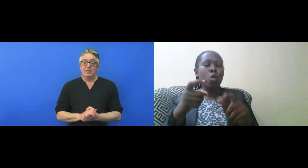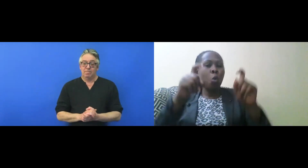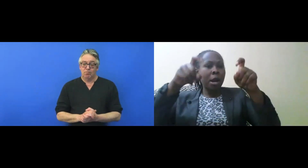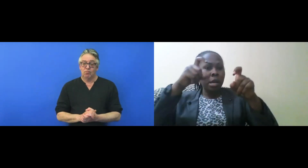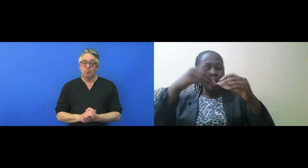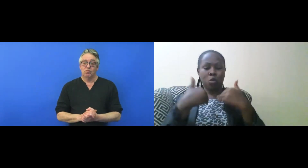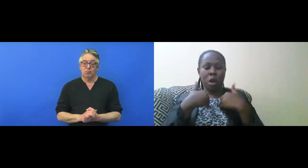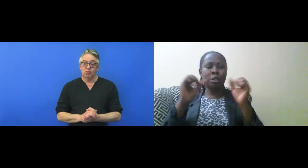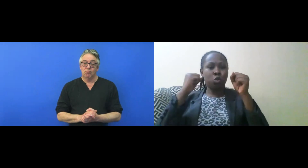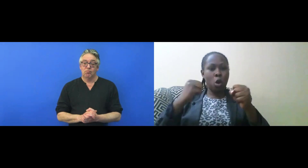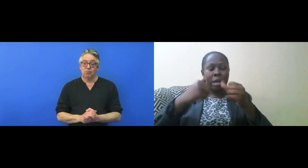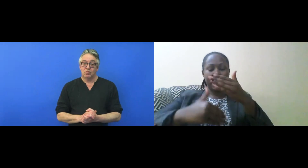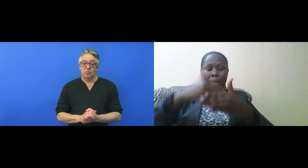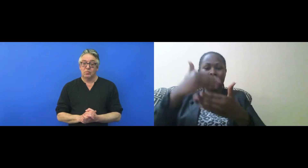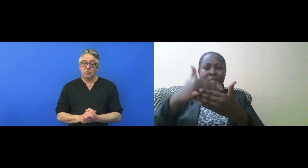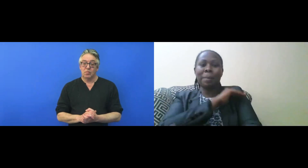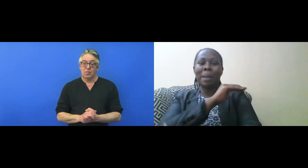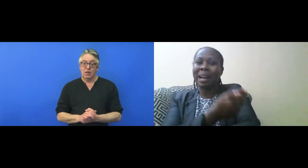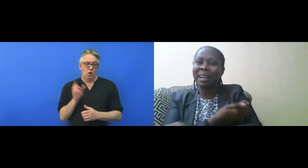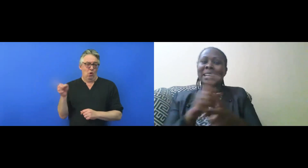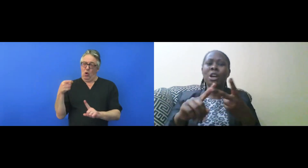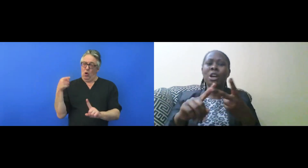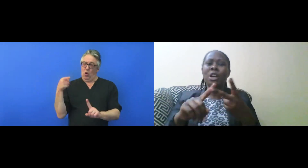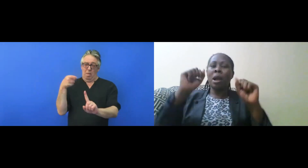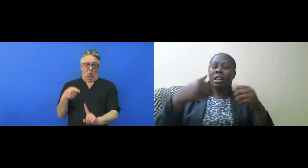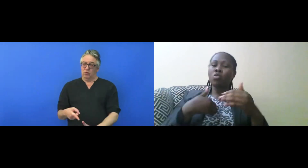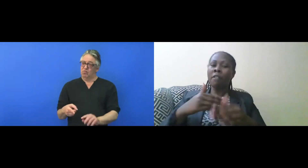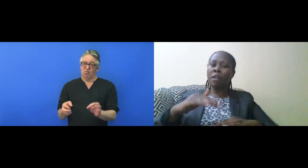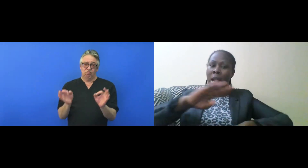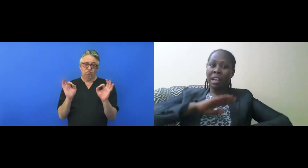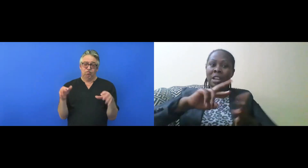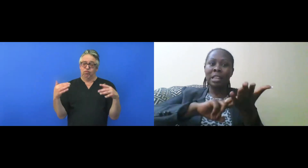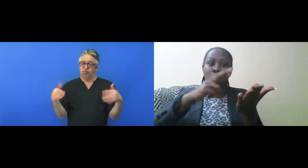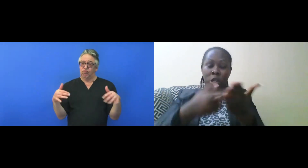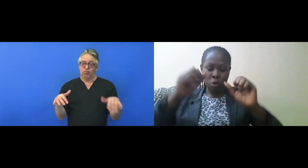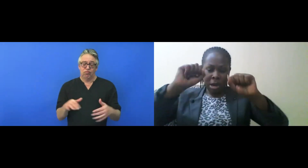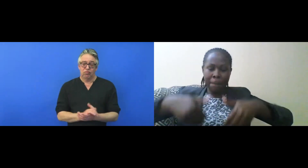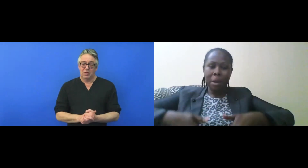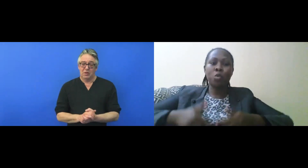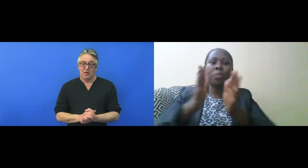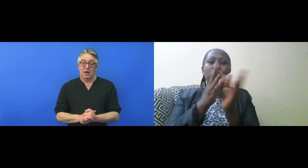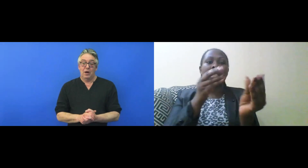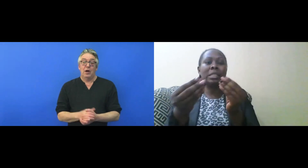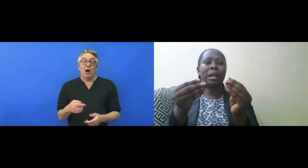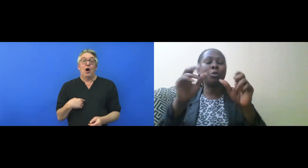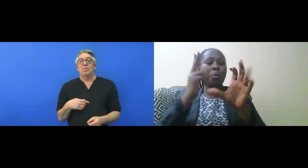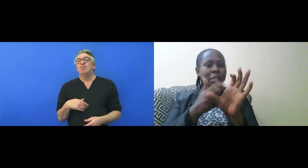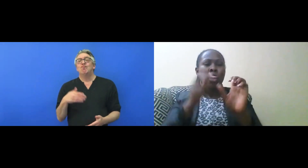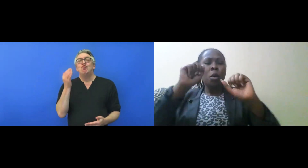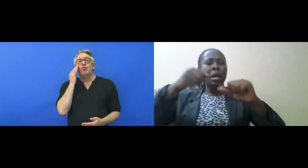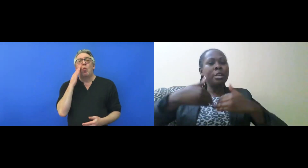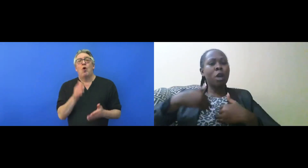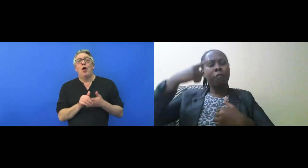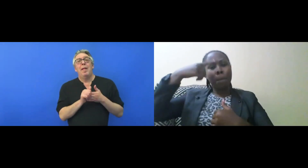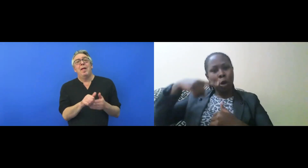I'm sure the world leaders are listening to us and will have a strong capacity building when you have enough resources for the youth